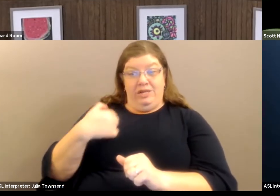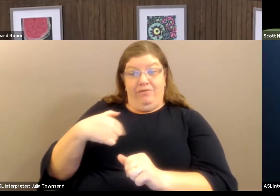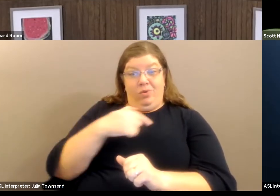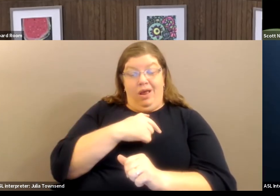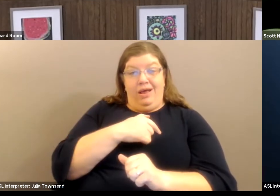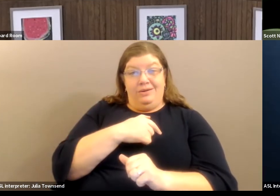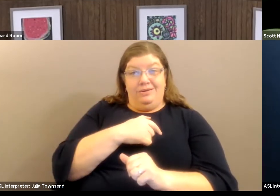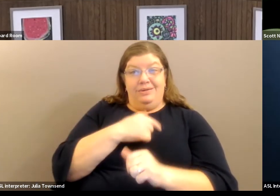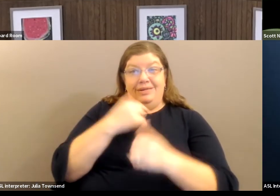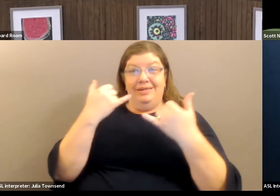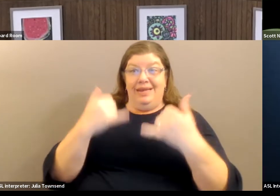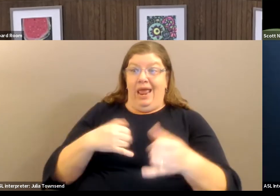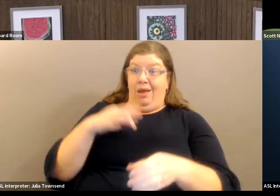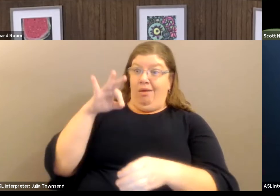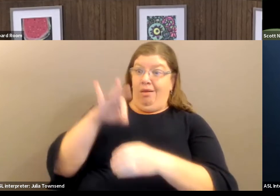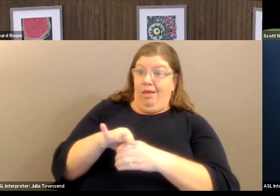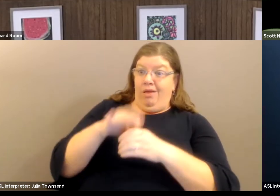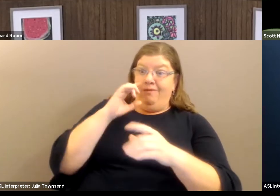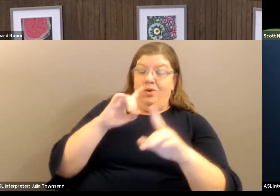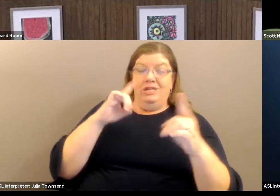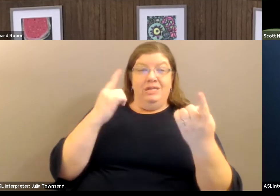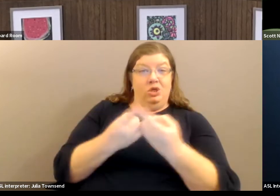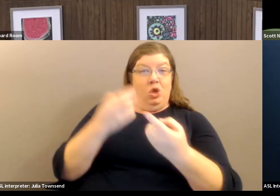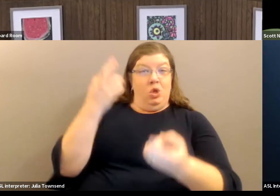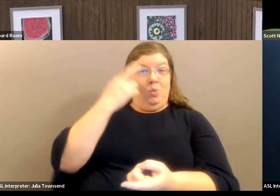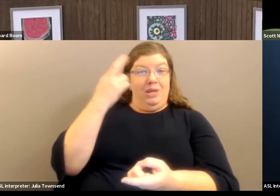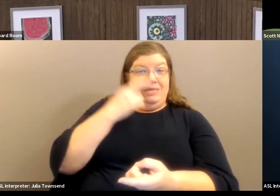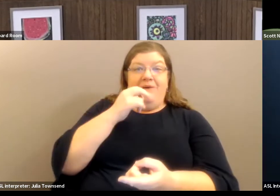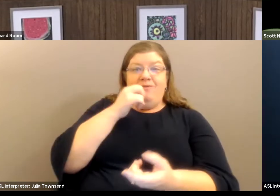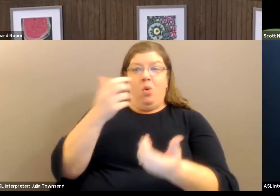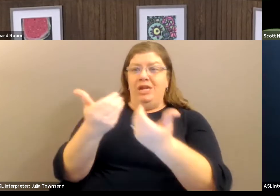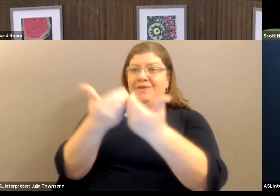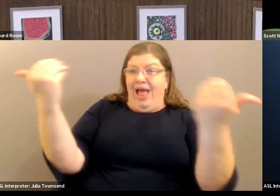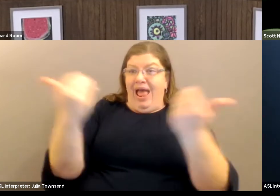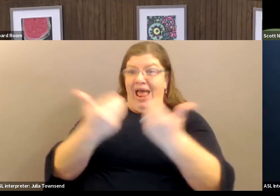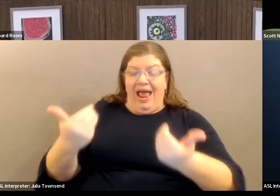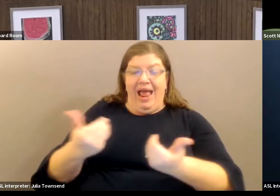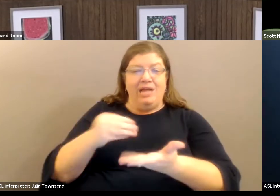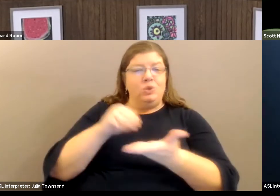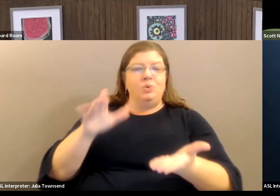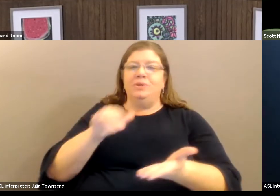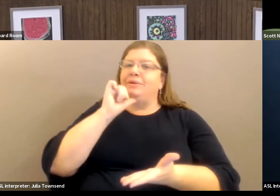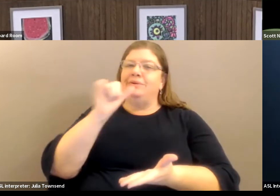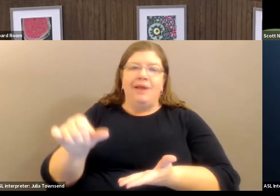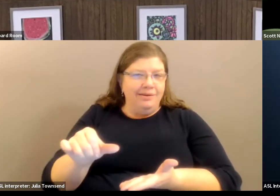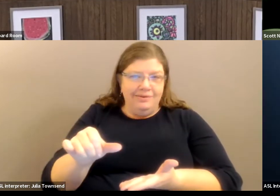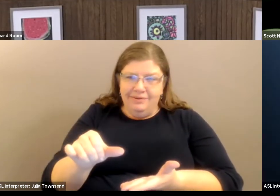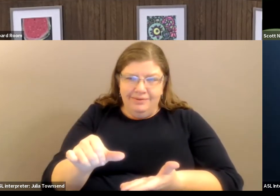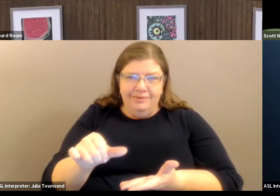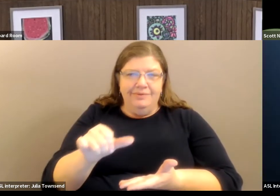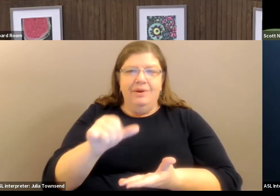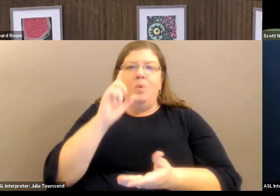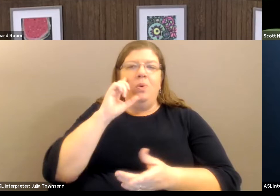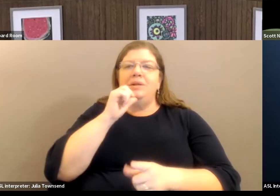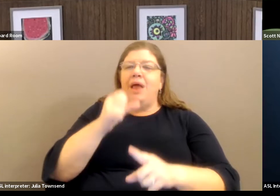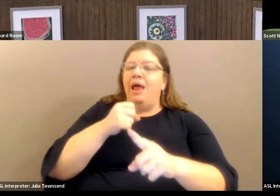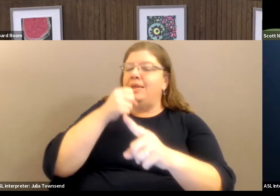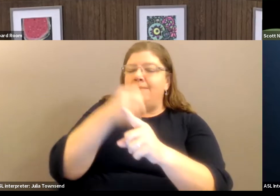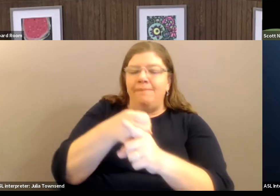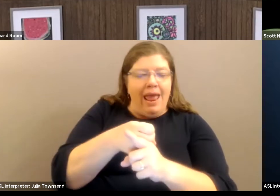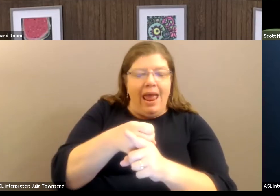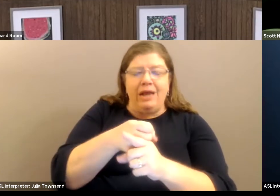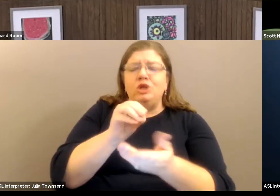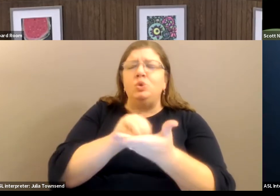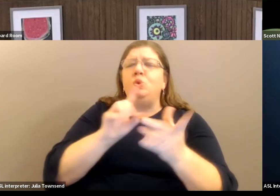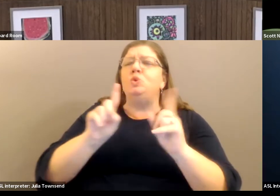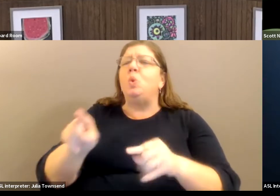into district elections, it's not to divide students. It's not going to impact where students